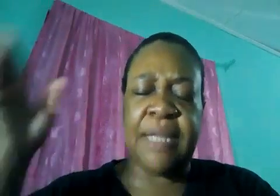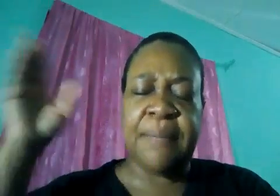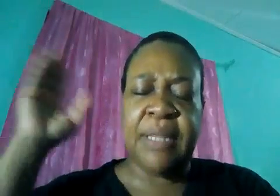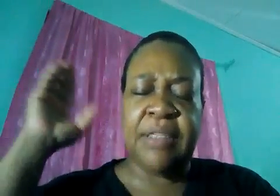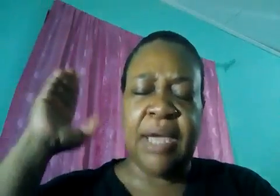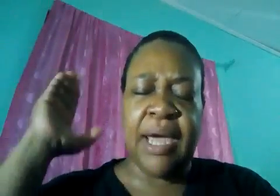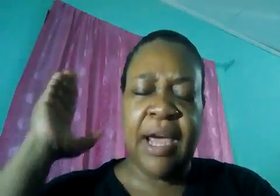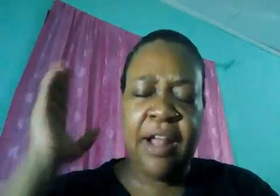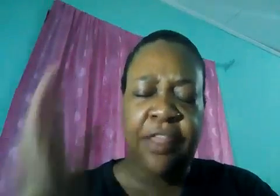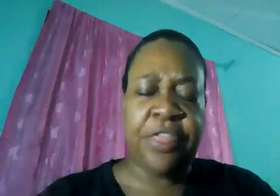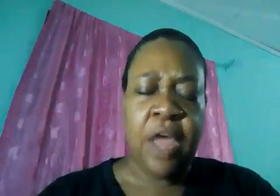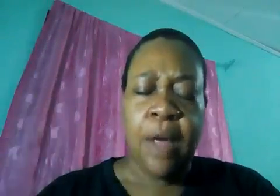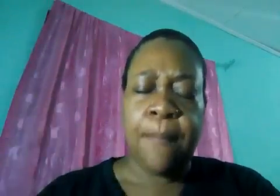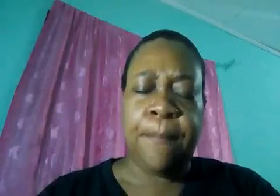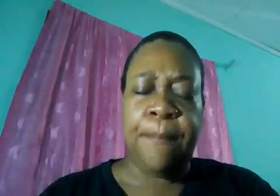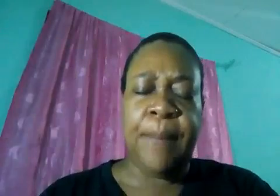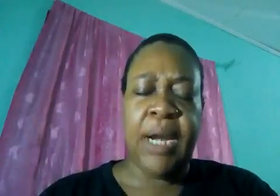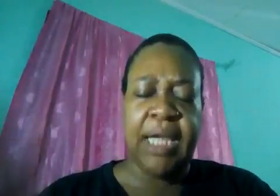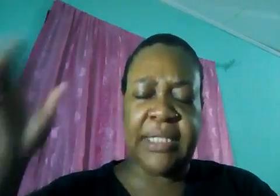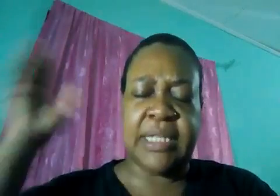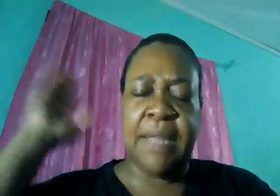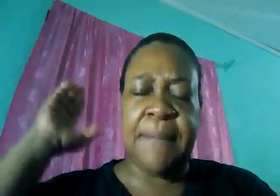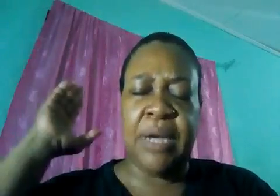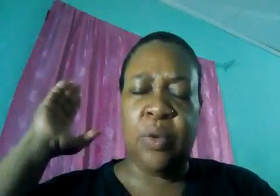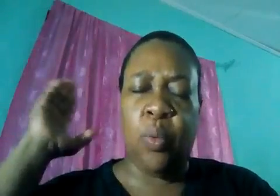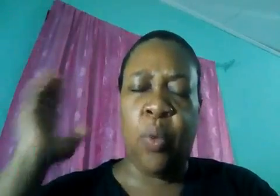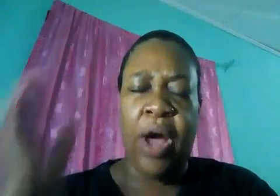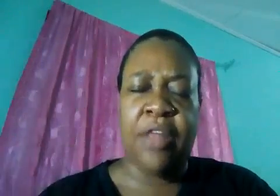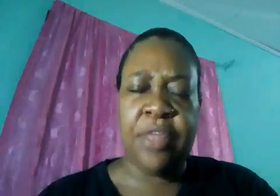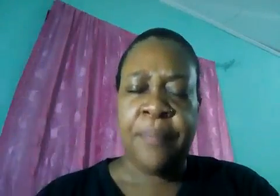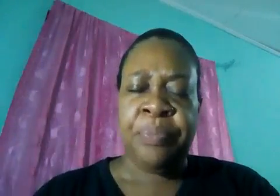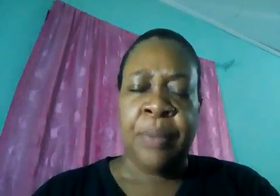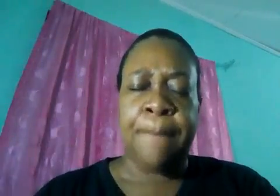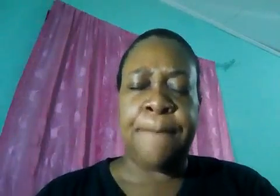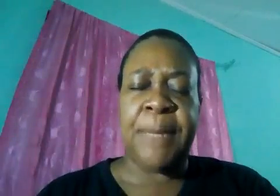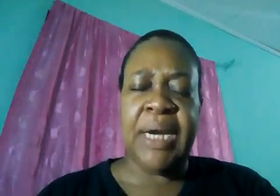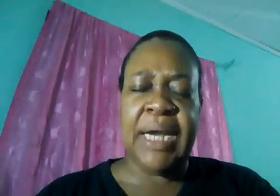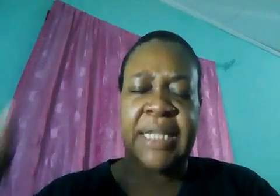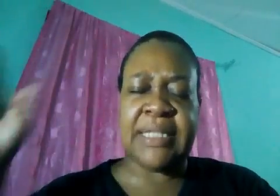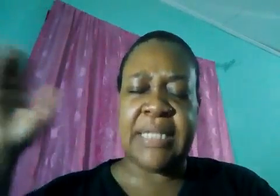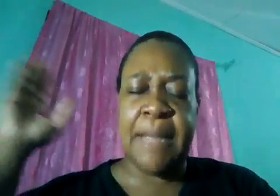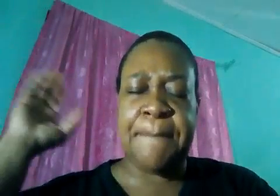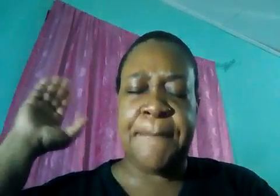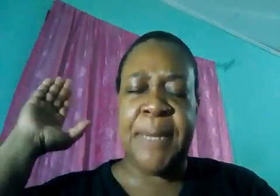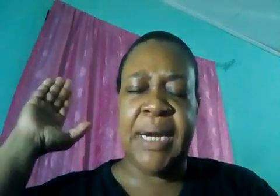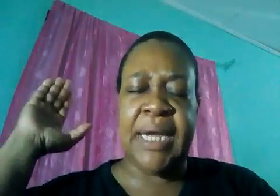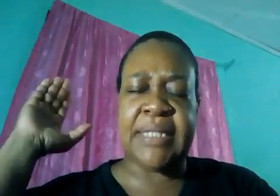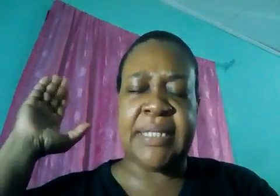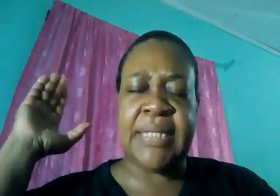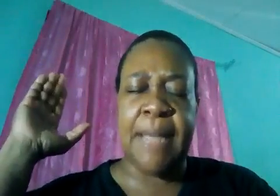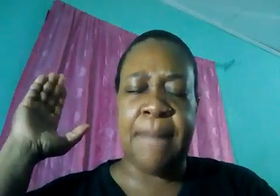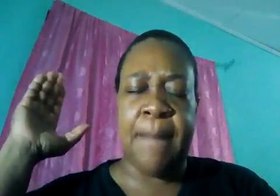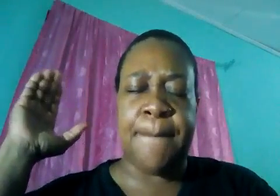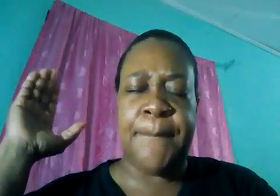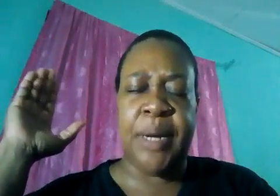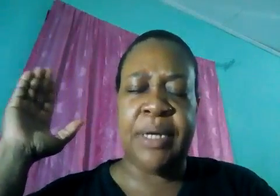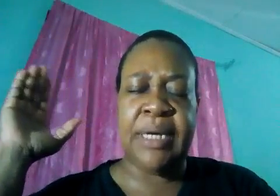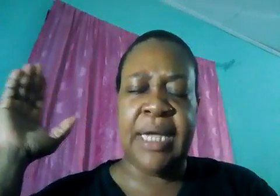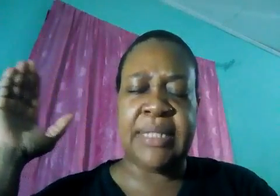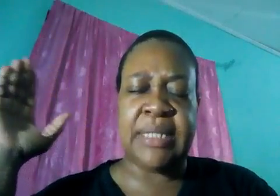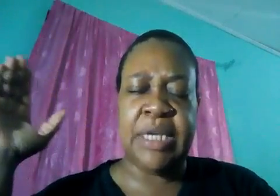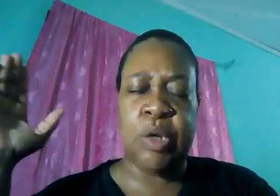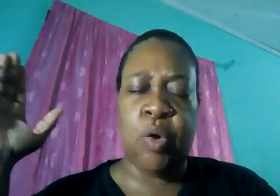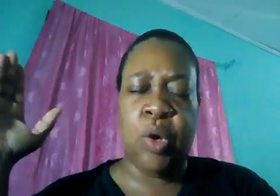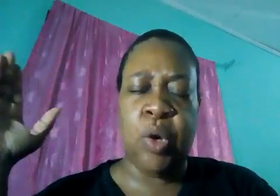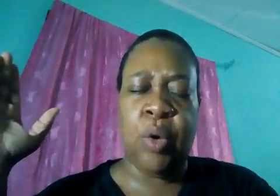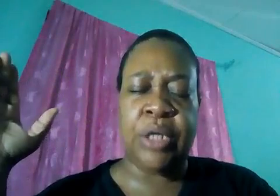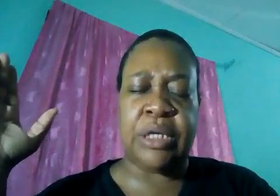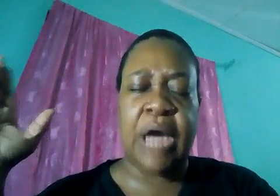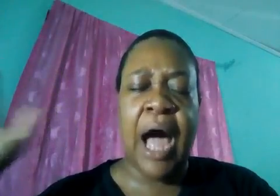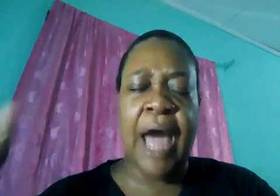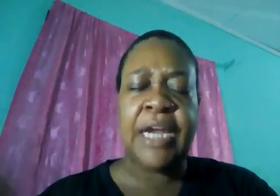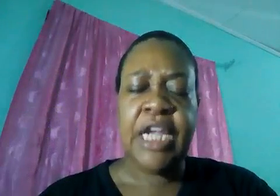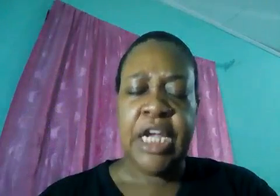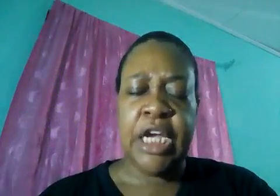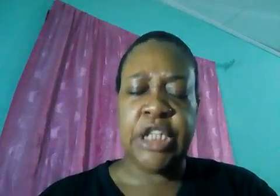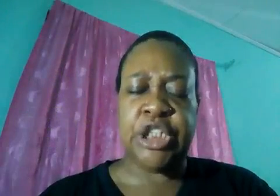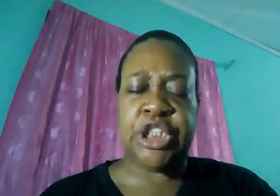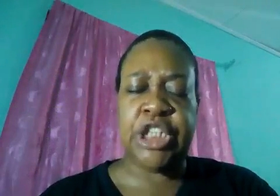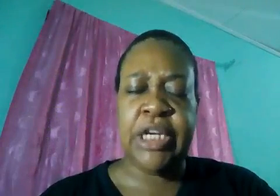in their health, bless them in wealth. Bless them abundantly, oh Lord God, in